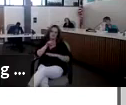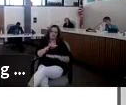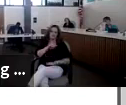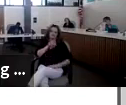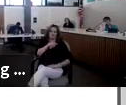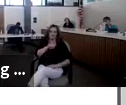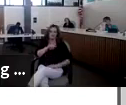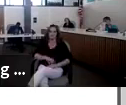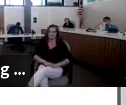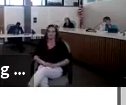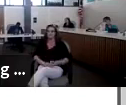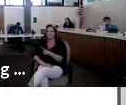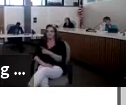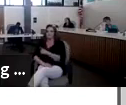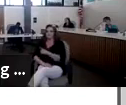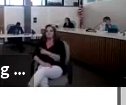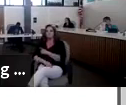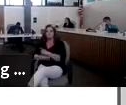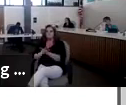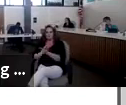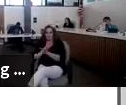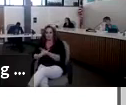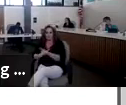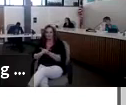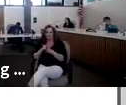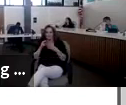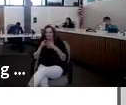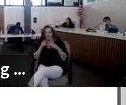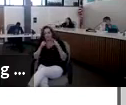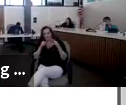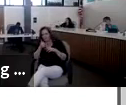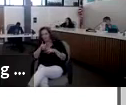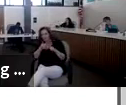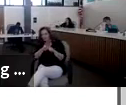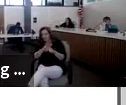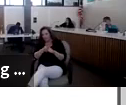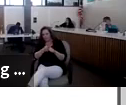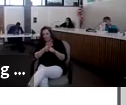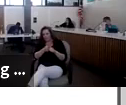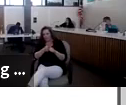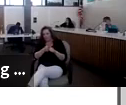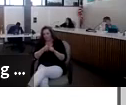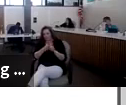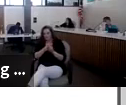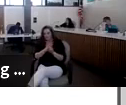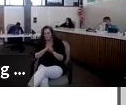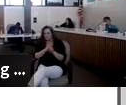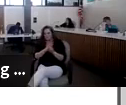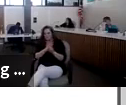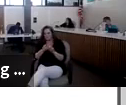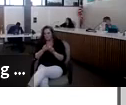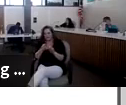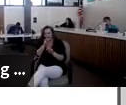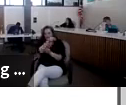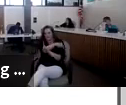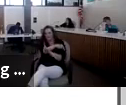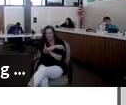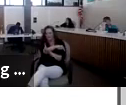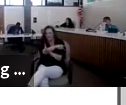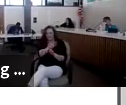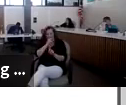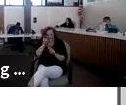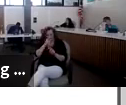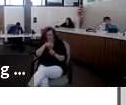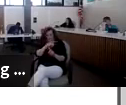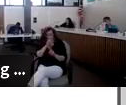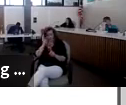Okay, and the building's located on the other side of where this building's going to go. Do they now have access to